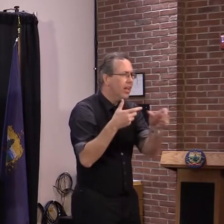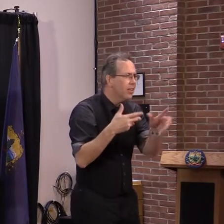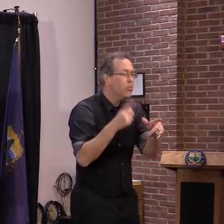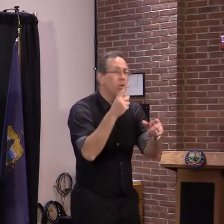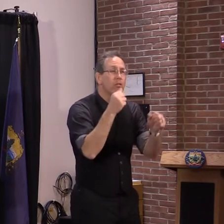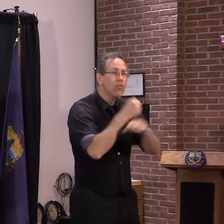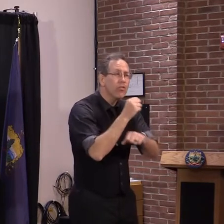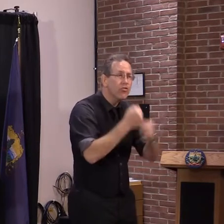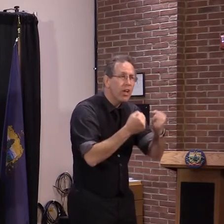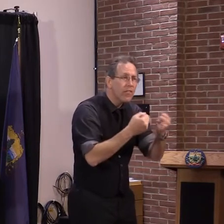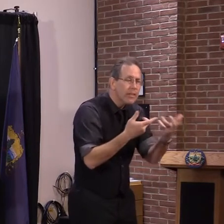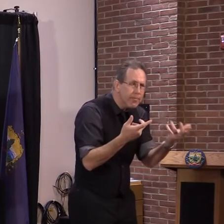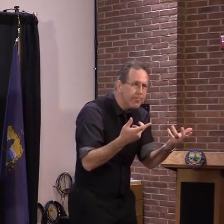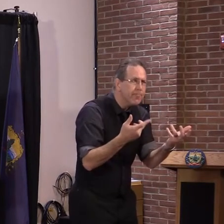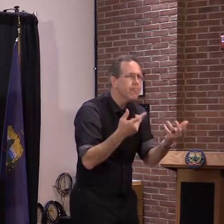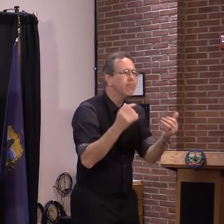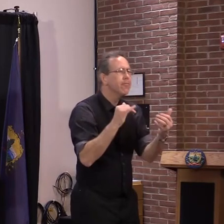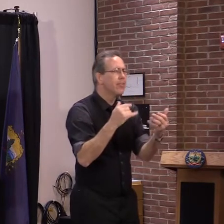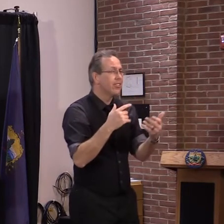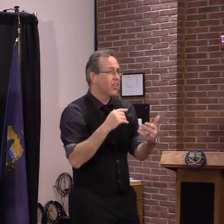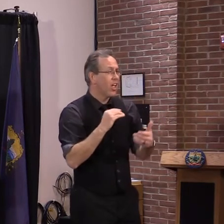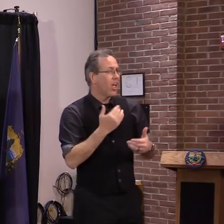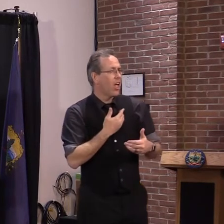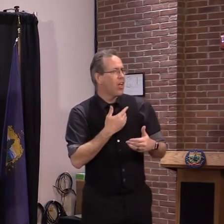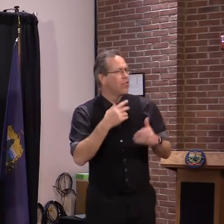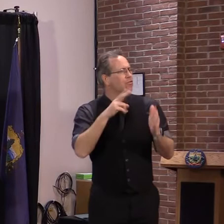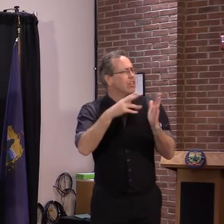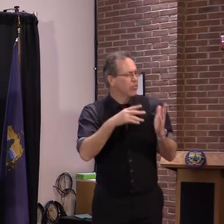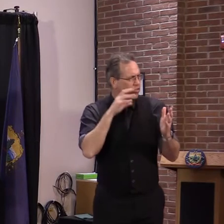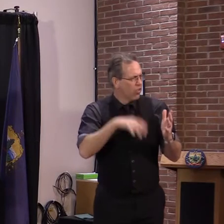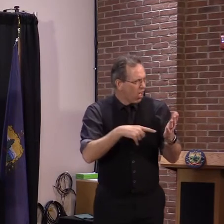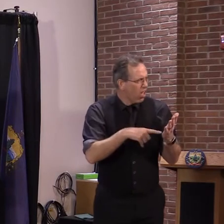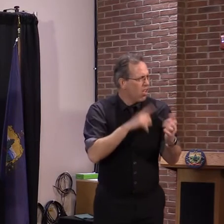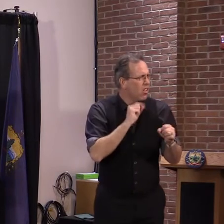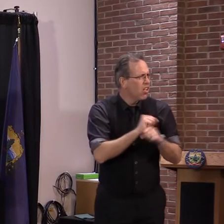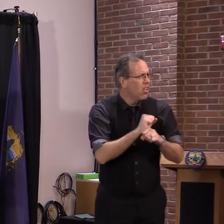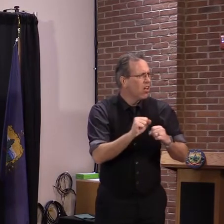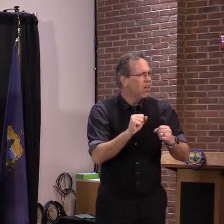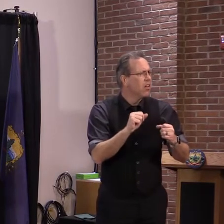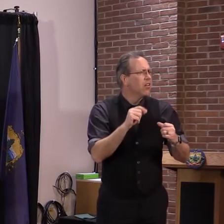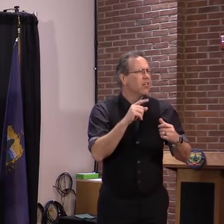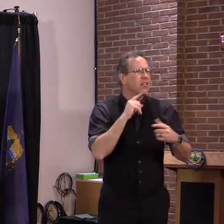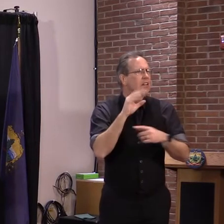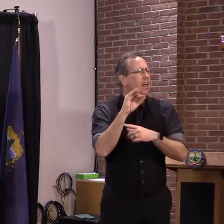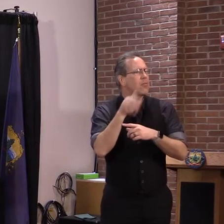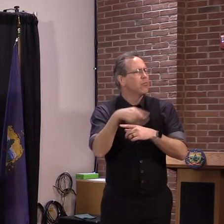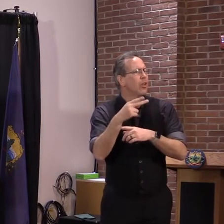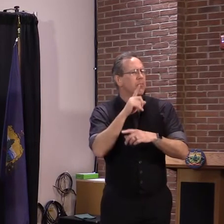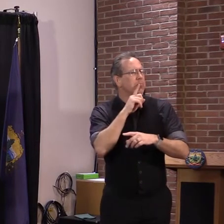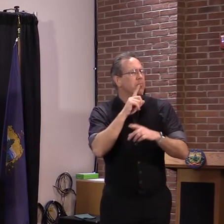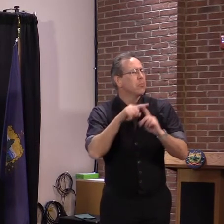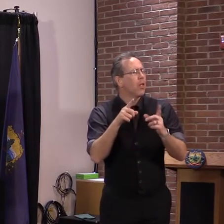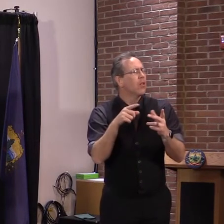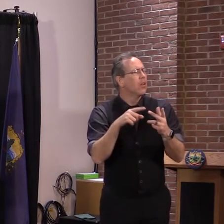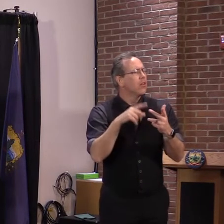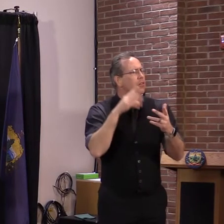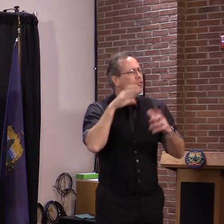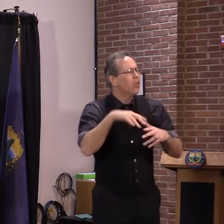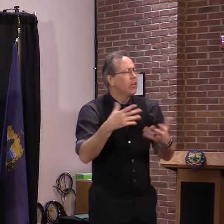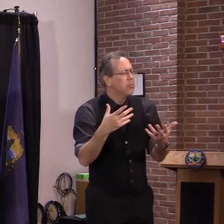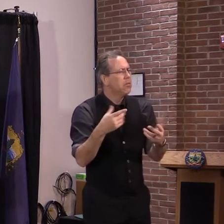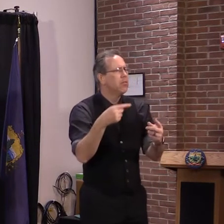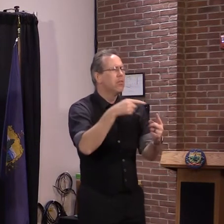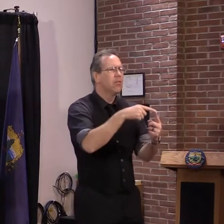were, frankly, shocked. They weren't shocked about the 90 miles an hour, as they can see that, but they also, the realization